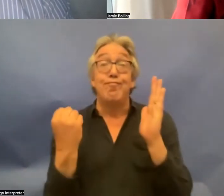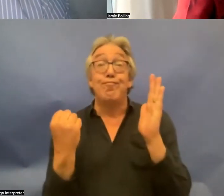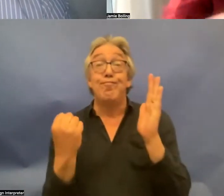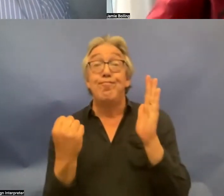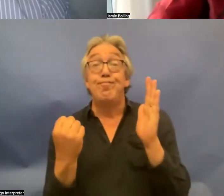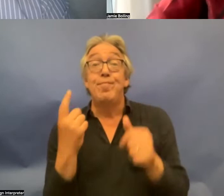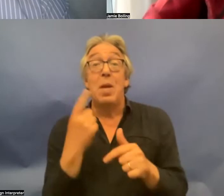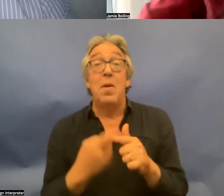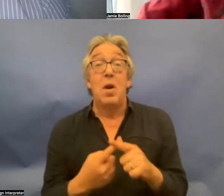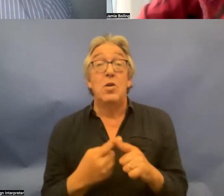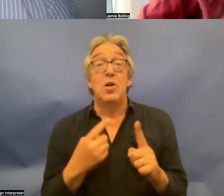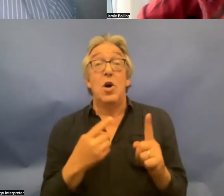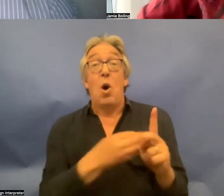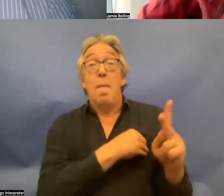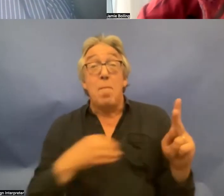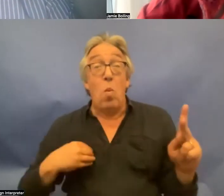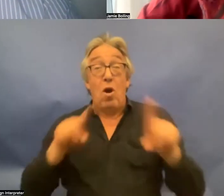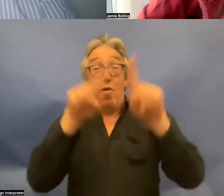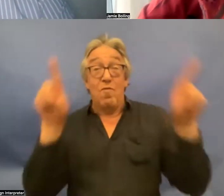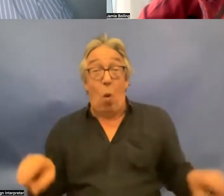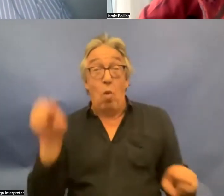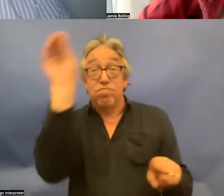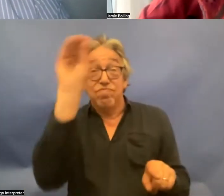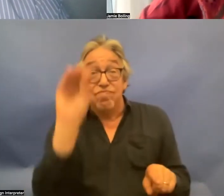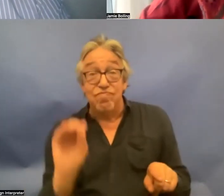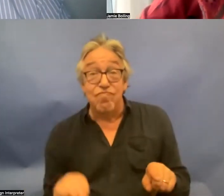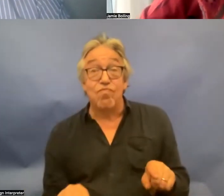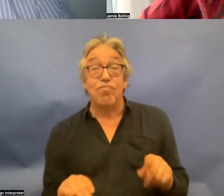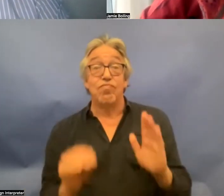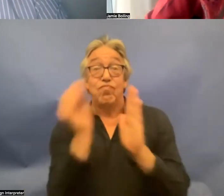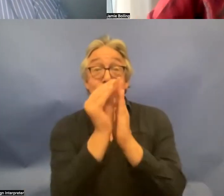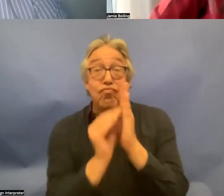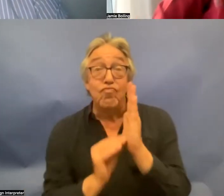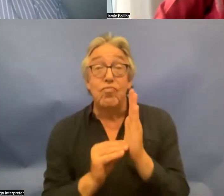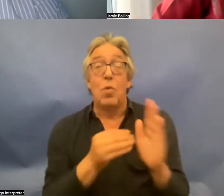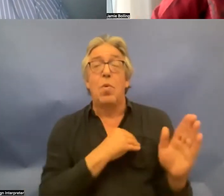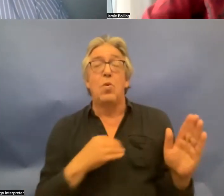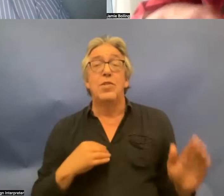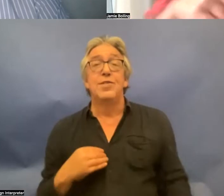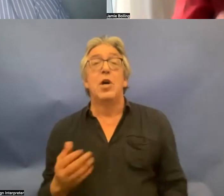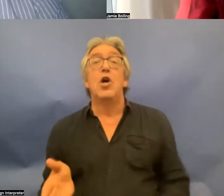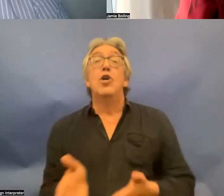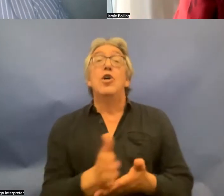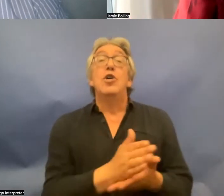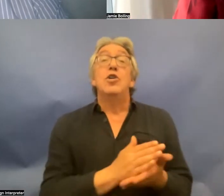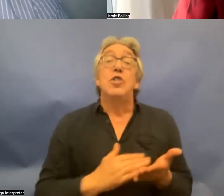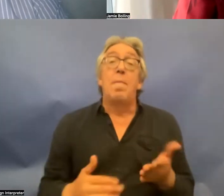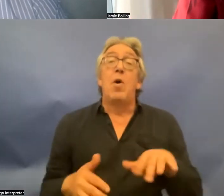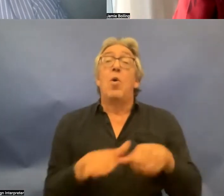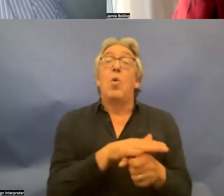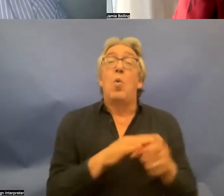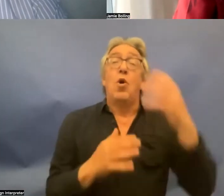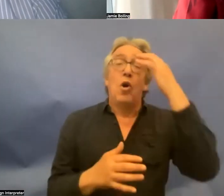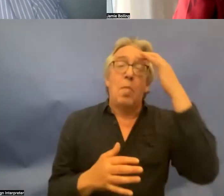filling the form in Polish and so on and so on. Some local authorities provide help for Ukrainians, some not, so the situation is